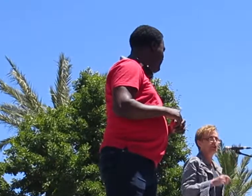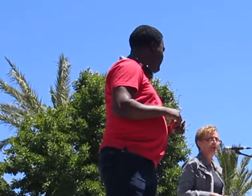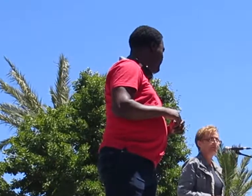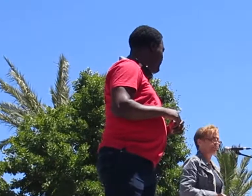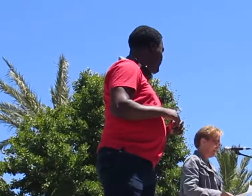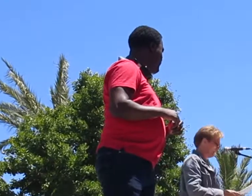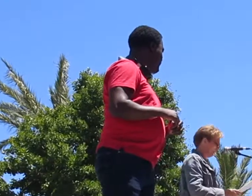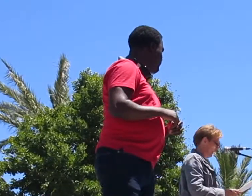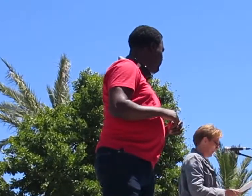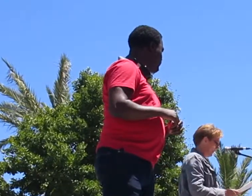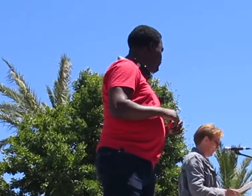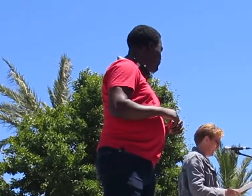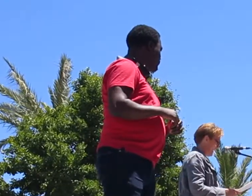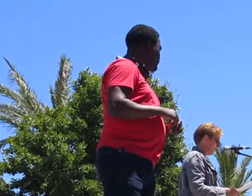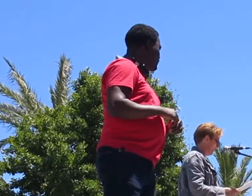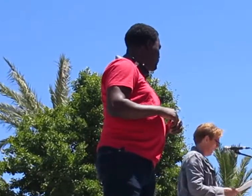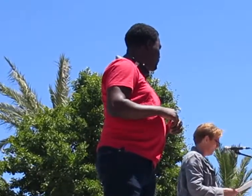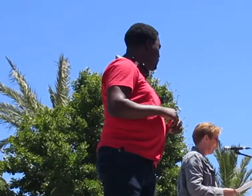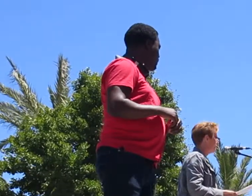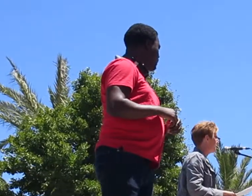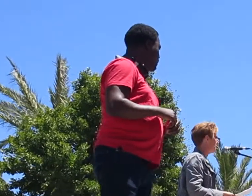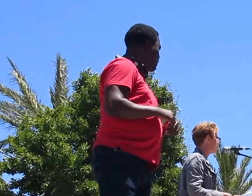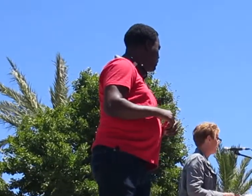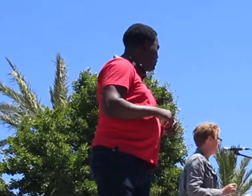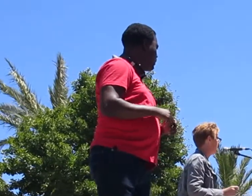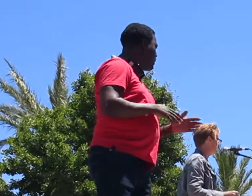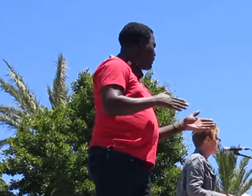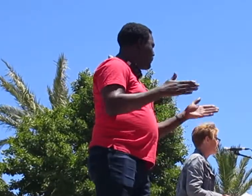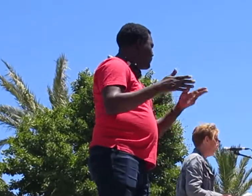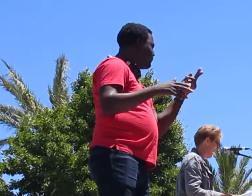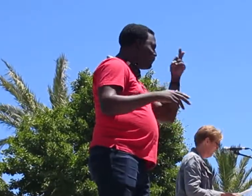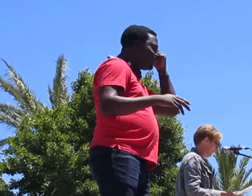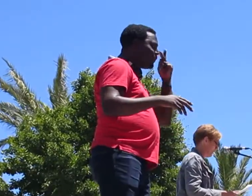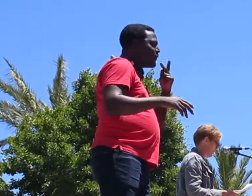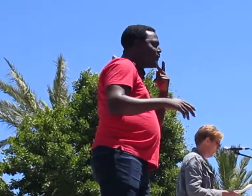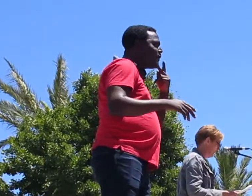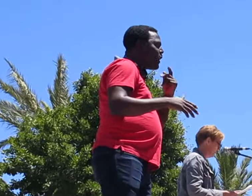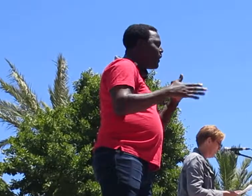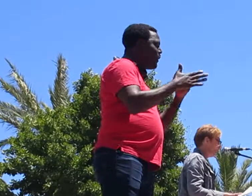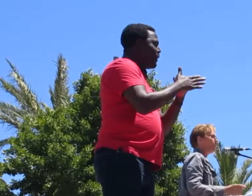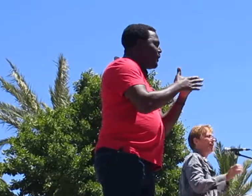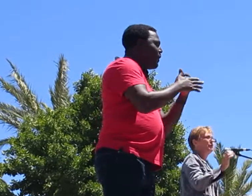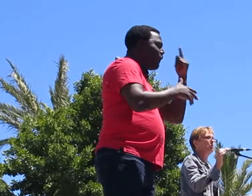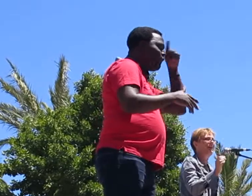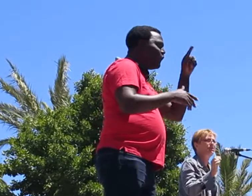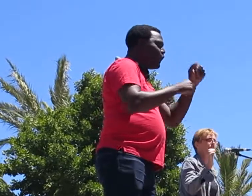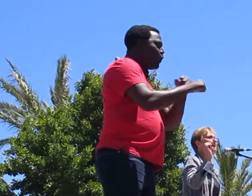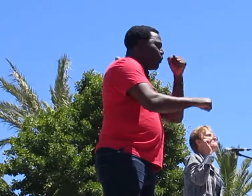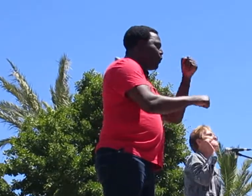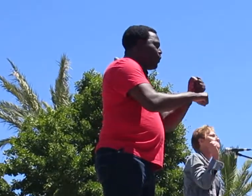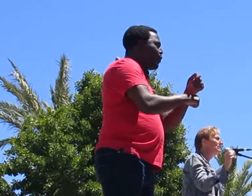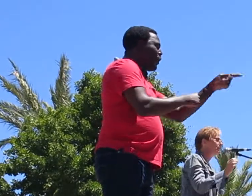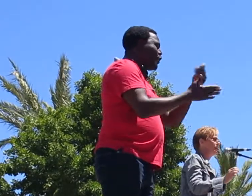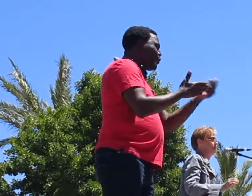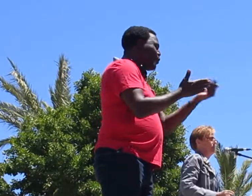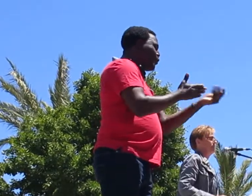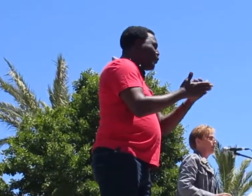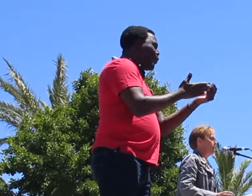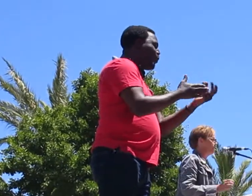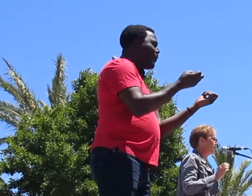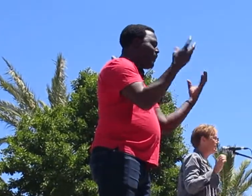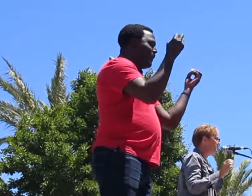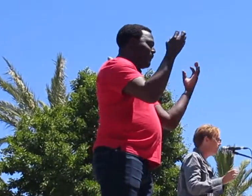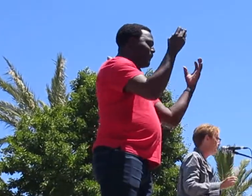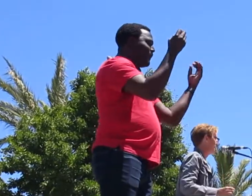And while you made Planned Parenthood and the Obama administration your punching bag for years, while you wasted millions